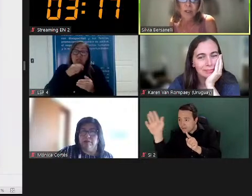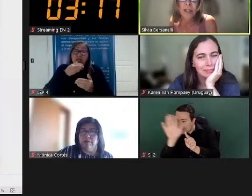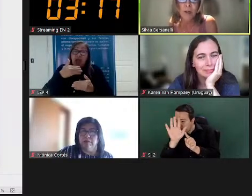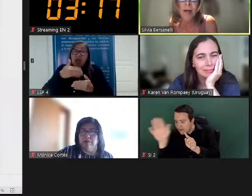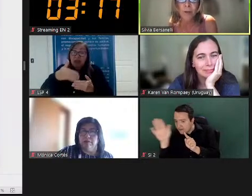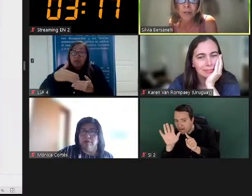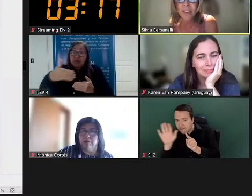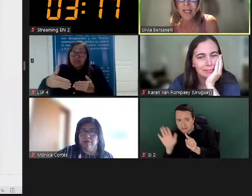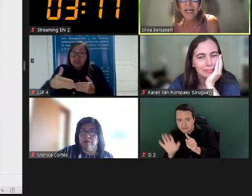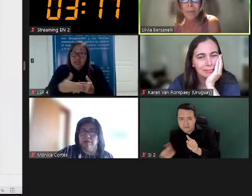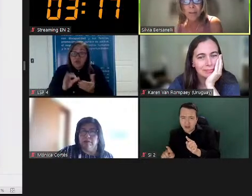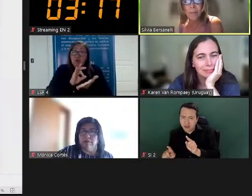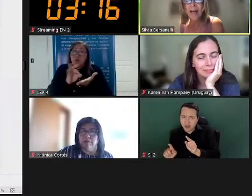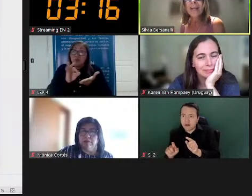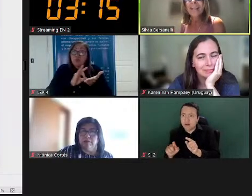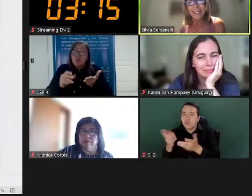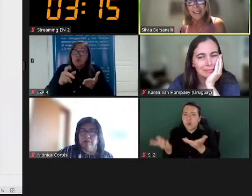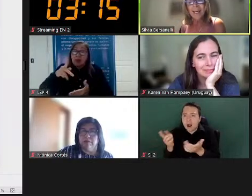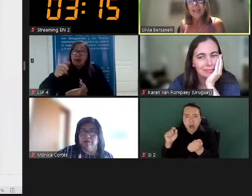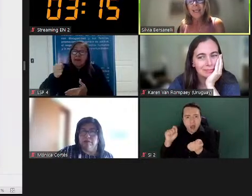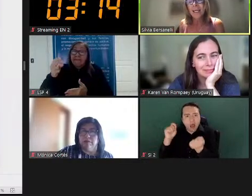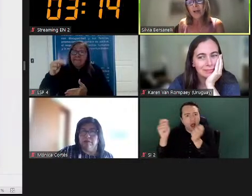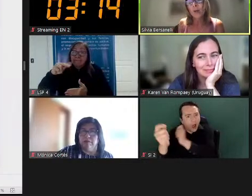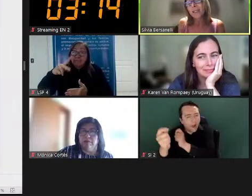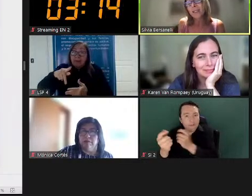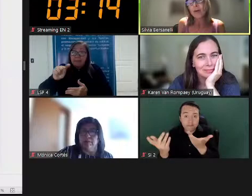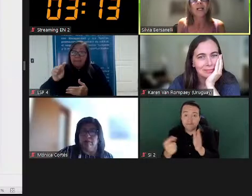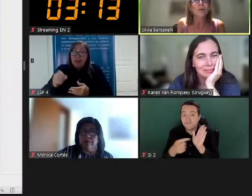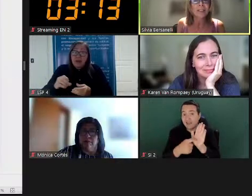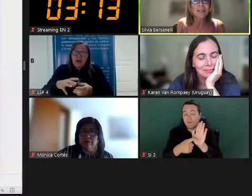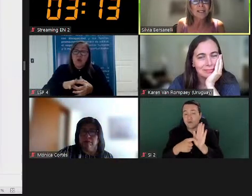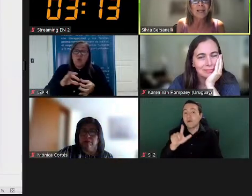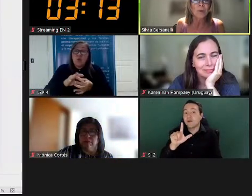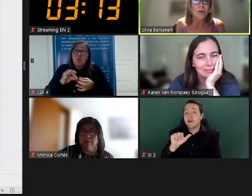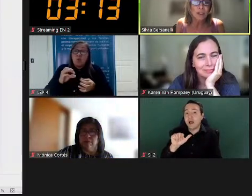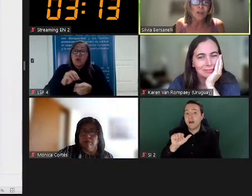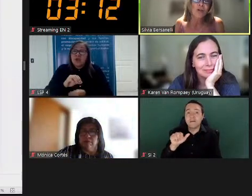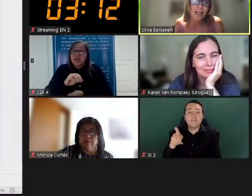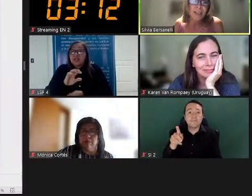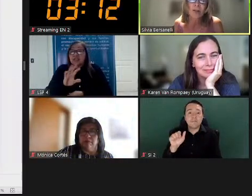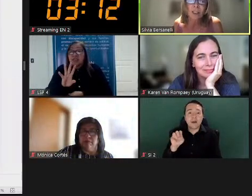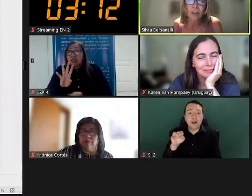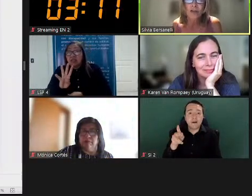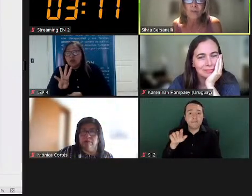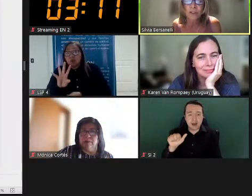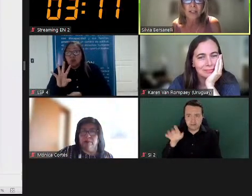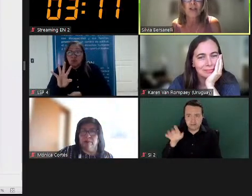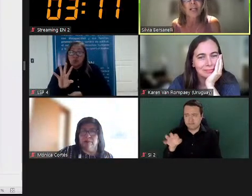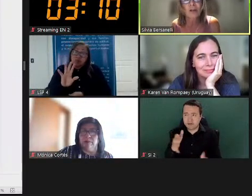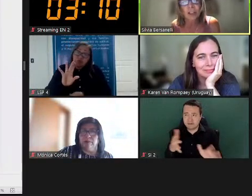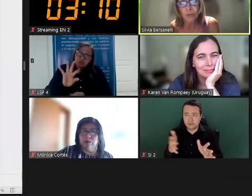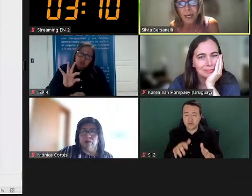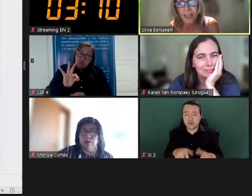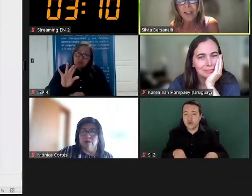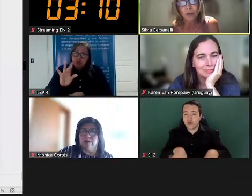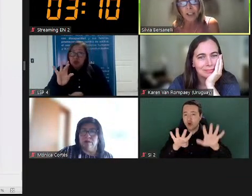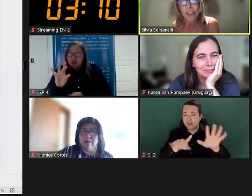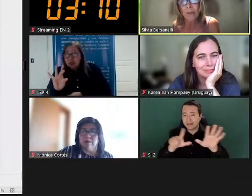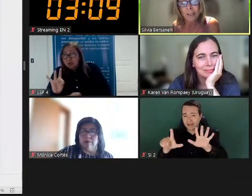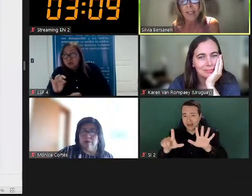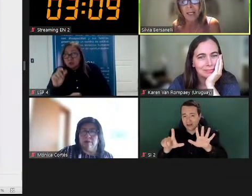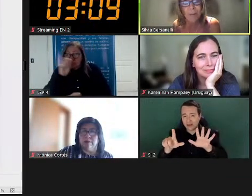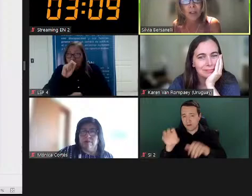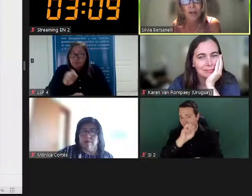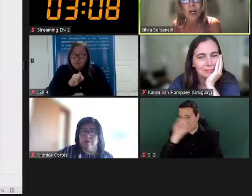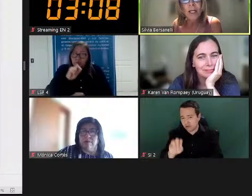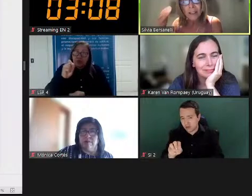provinces that have made progress are like the bamba province that has 97 percent almost 98 percent